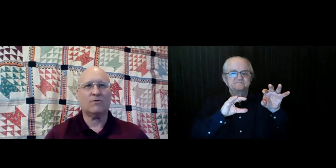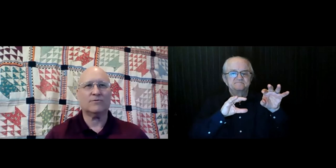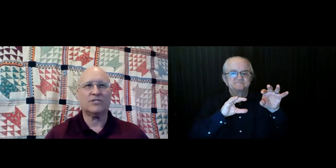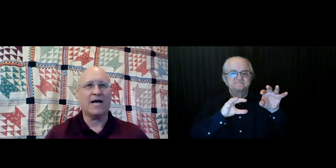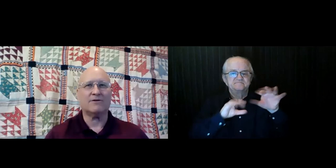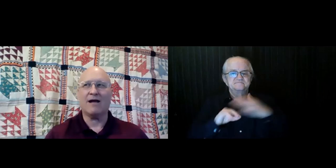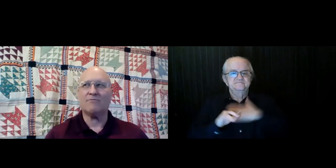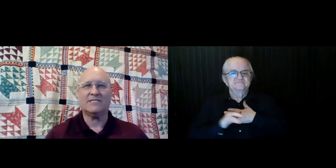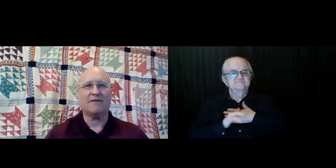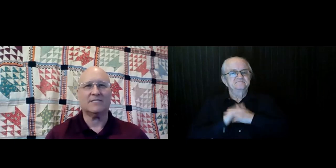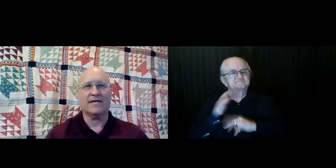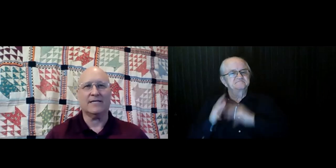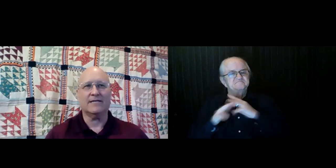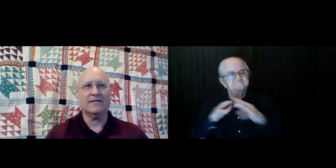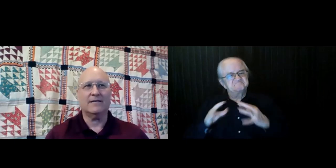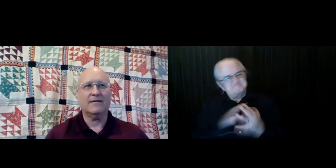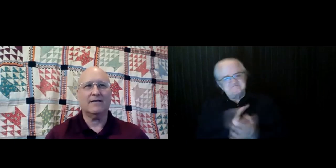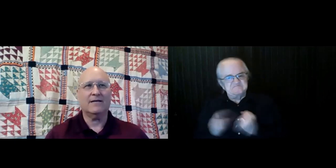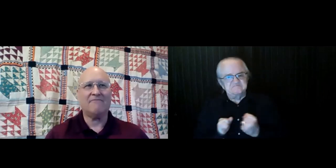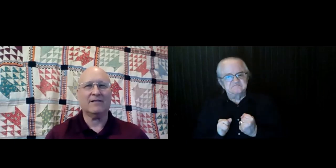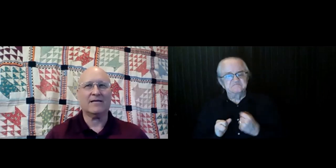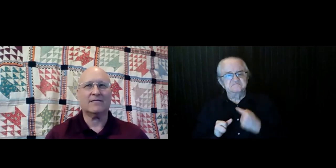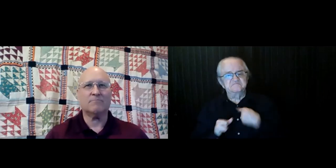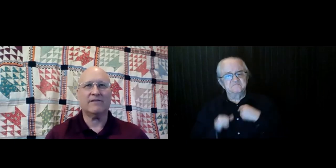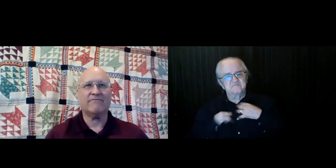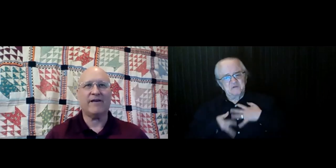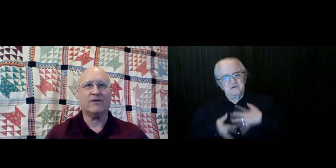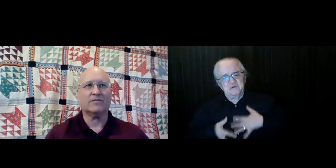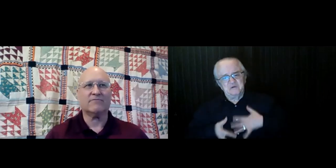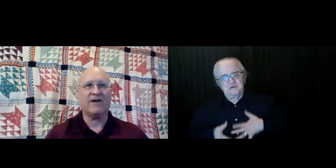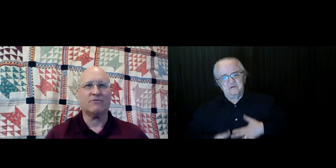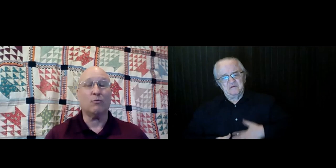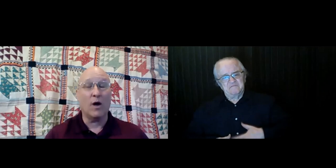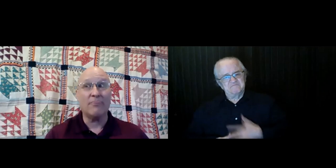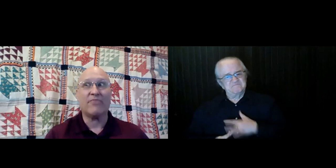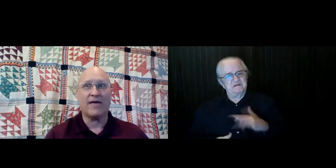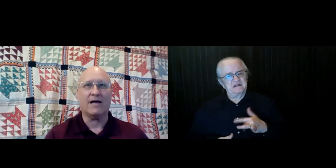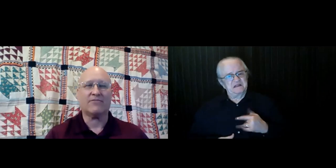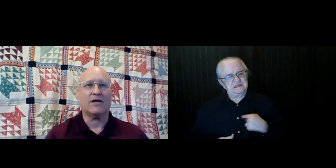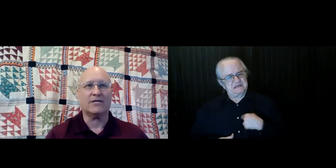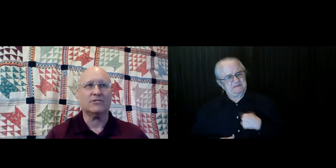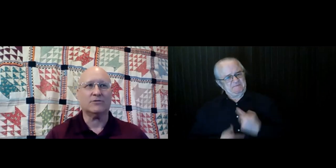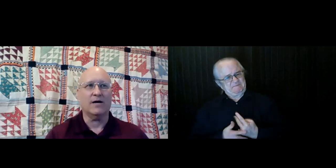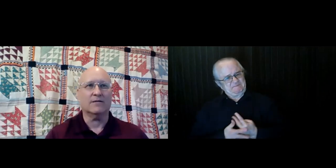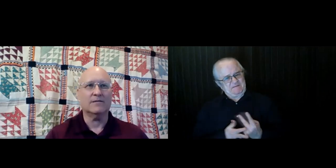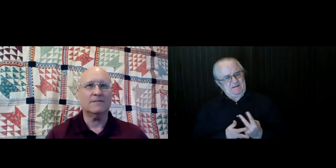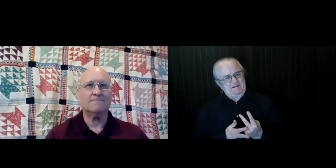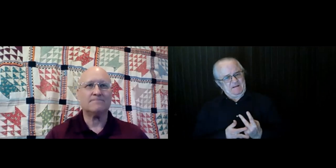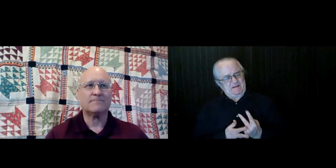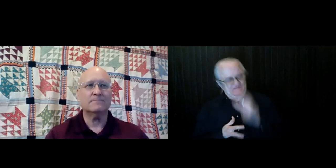My world was shattered. I was devastated. I felt like a complete failure as a father, the one thing I thought I could do